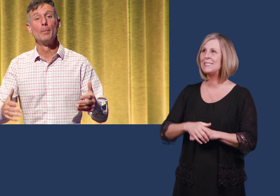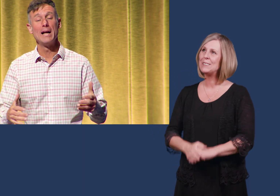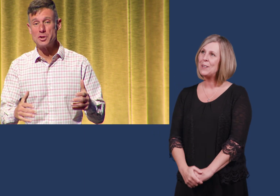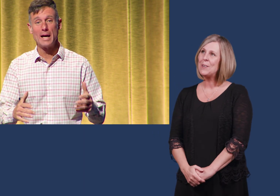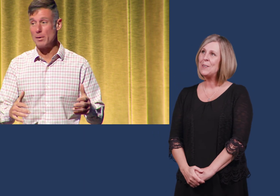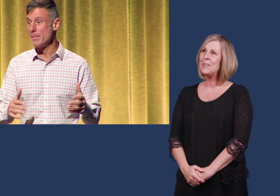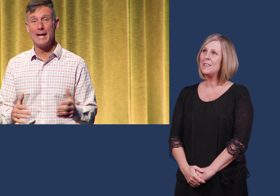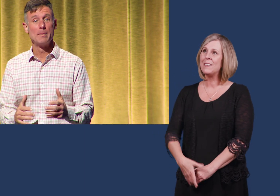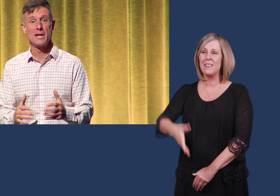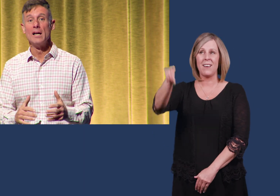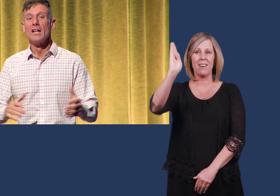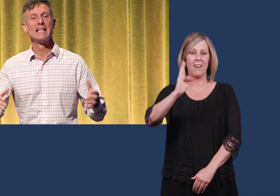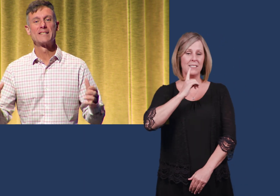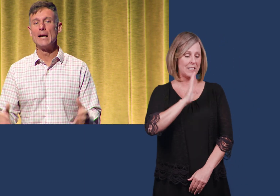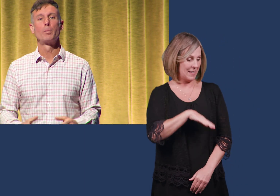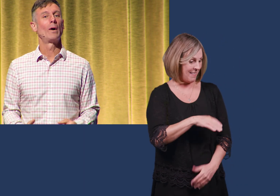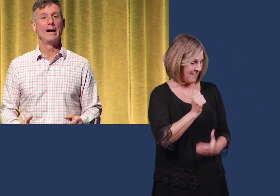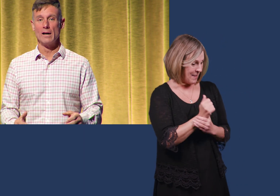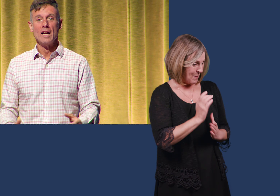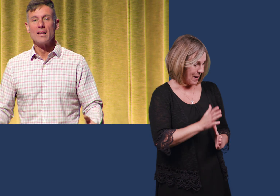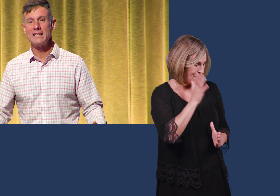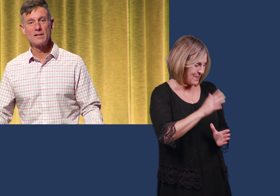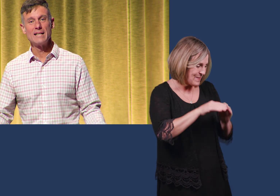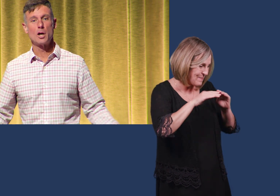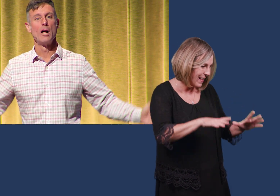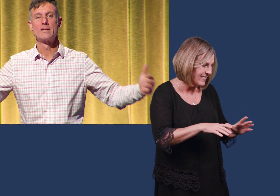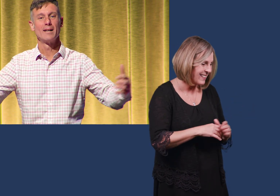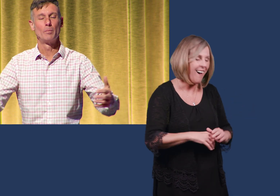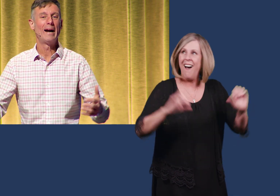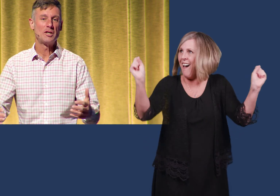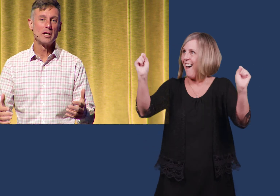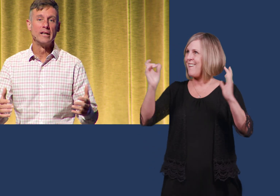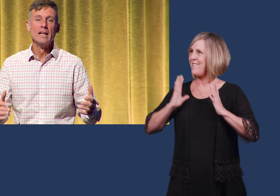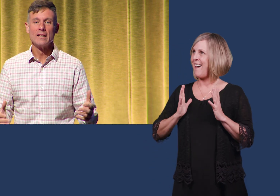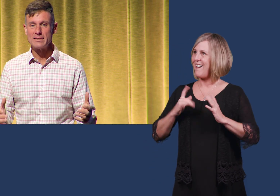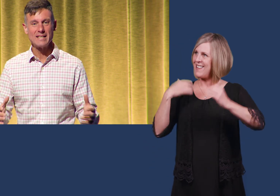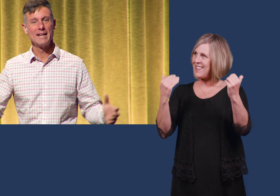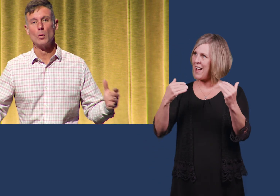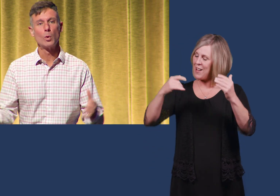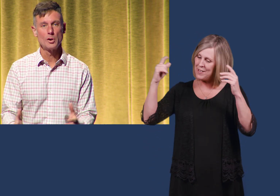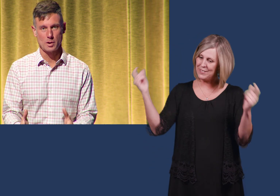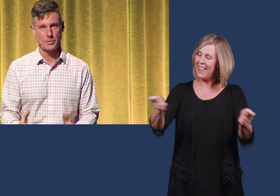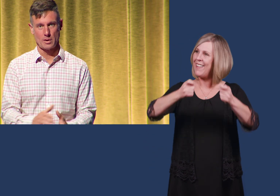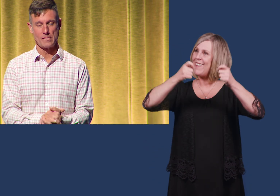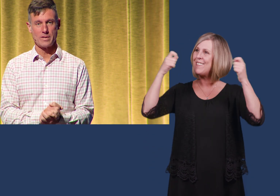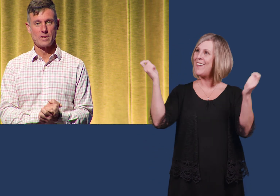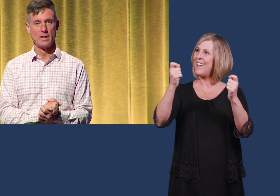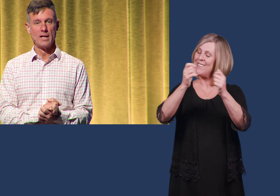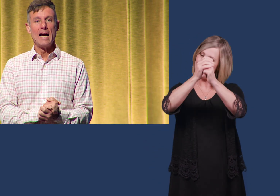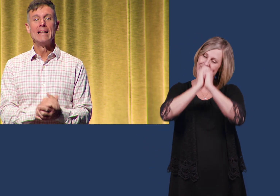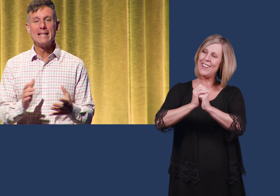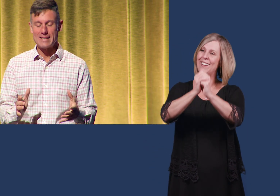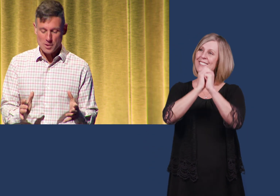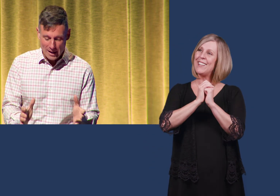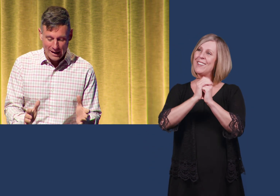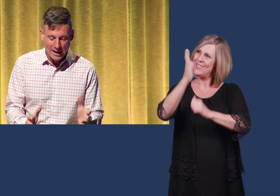I'm going to bless you, Abraham. And Abraham's like, let's say a prayer. Let's call a celebration. Let's have a worship service. And then he says, okay,